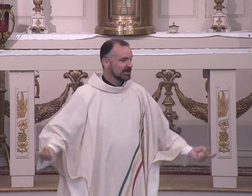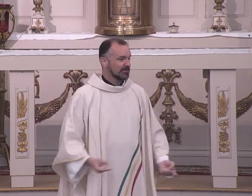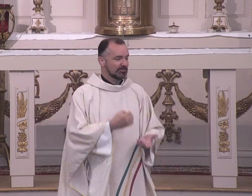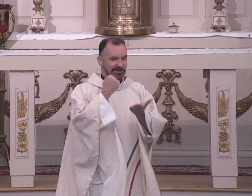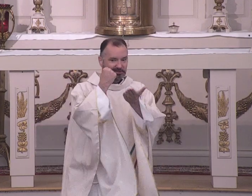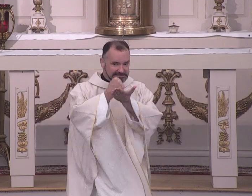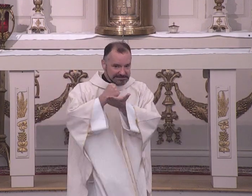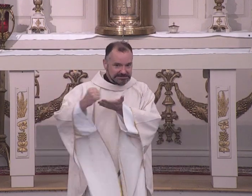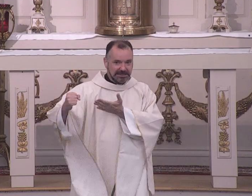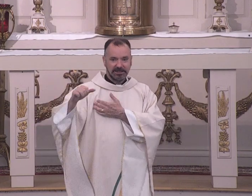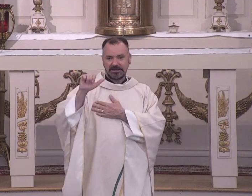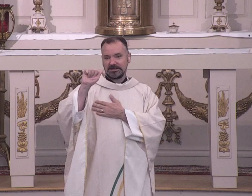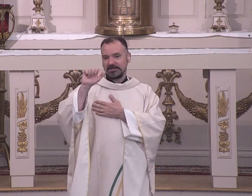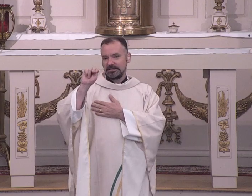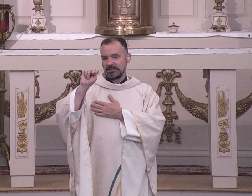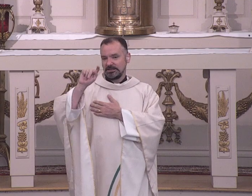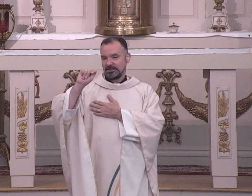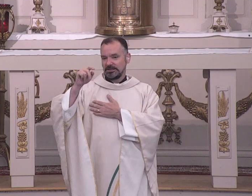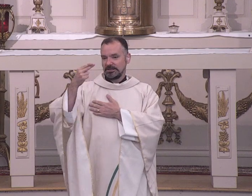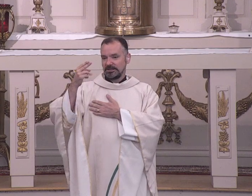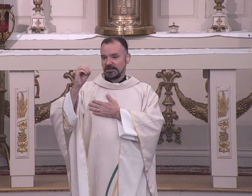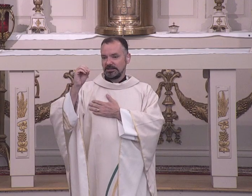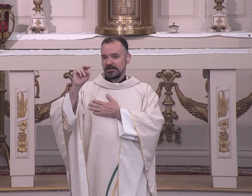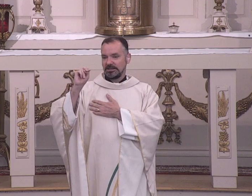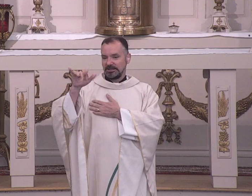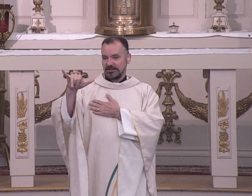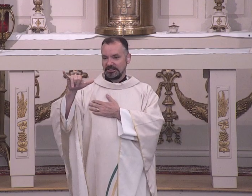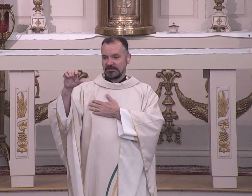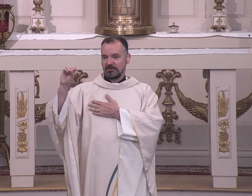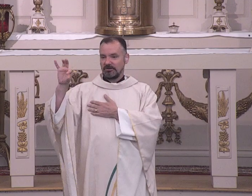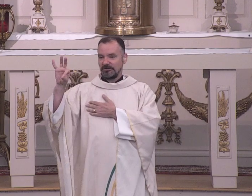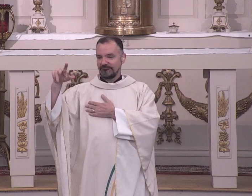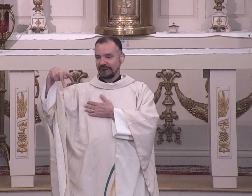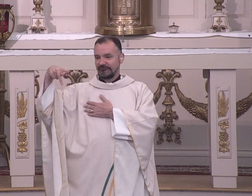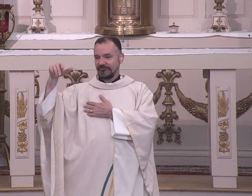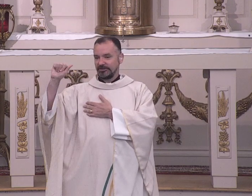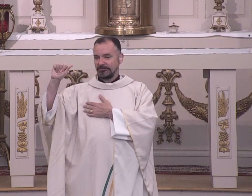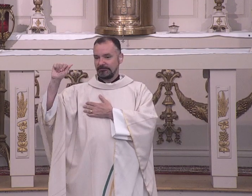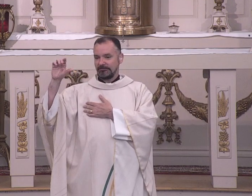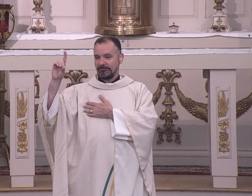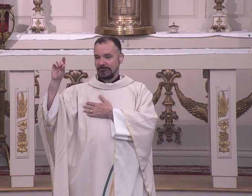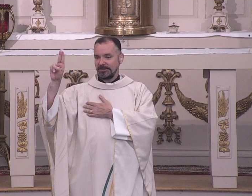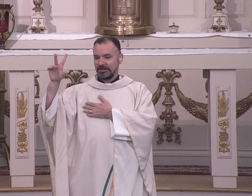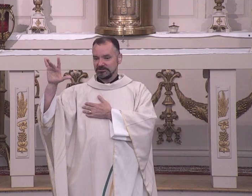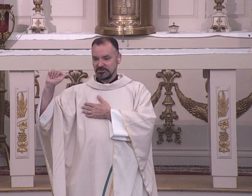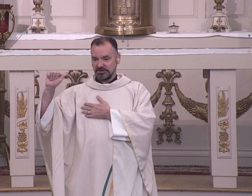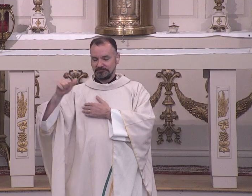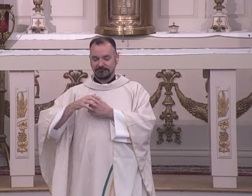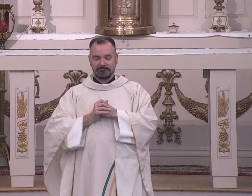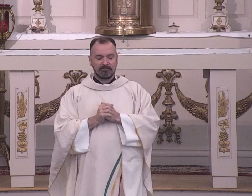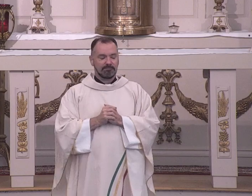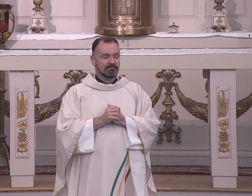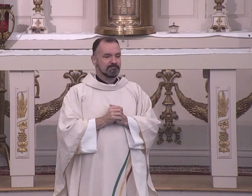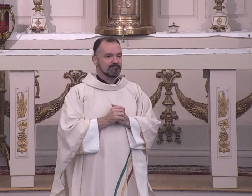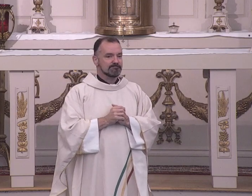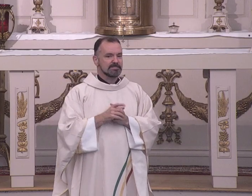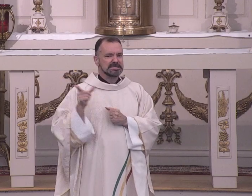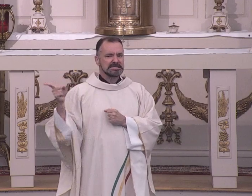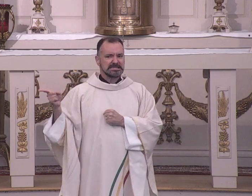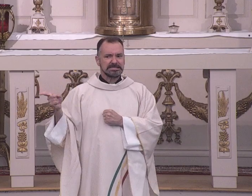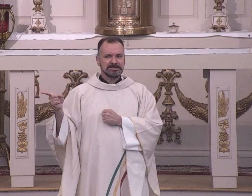Today, we celebrate Saint Anthony of Padua.